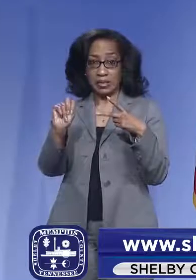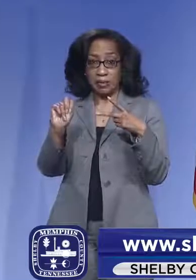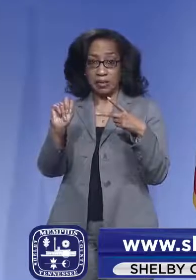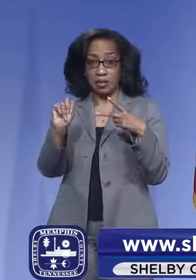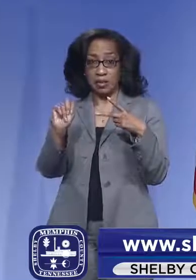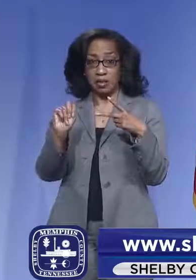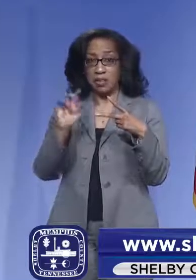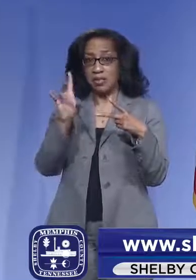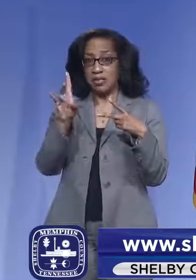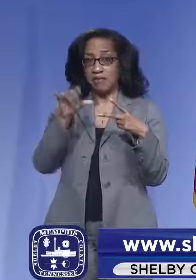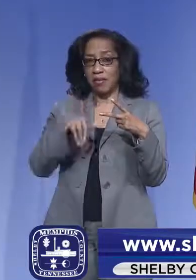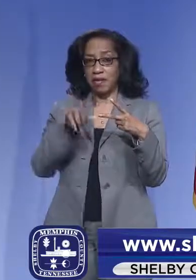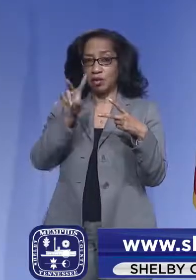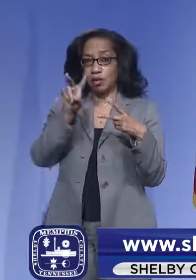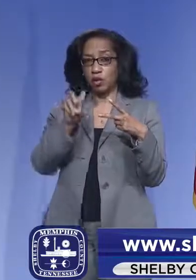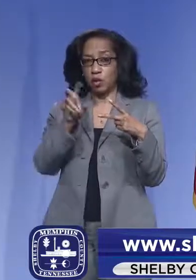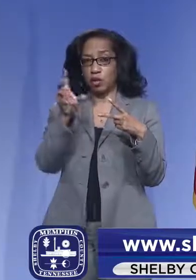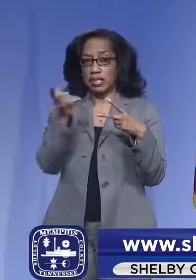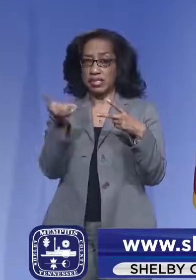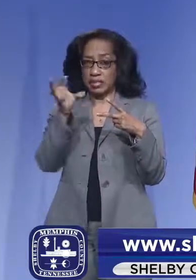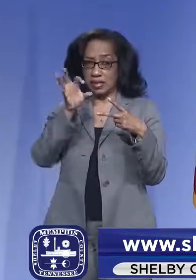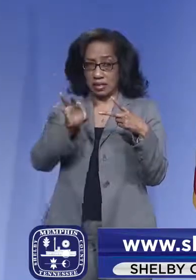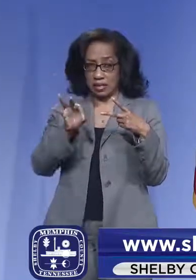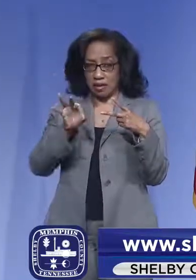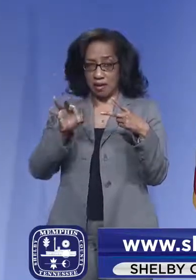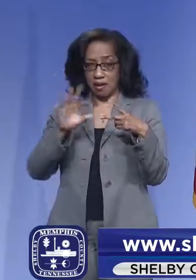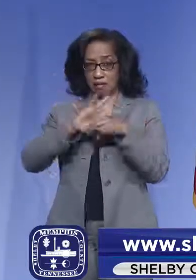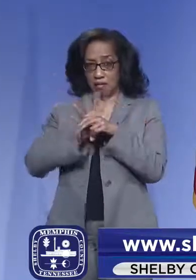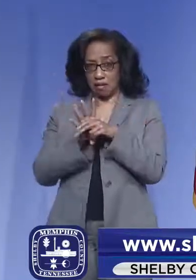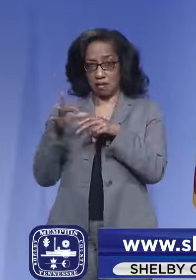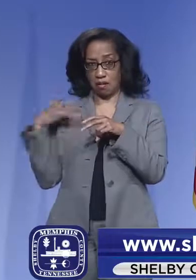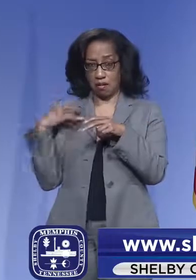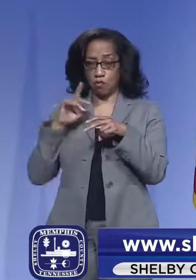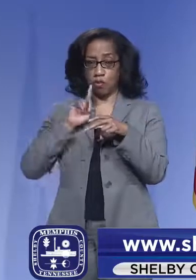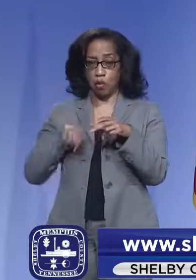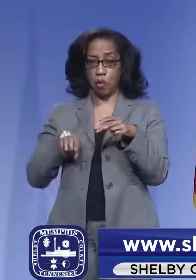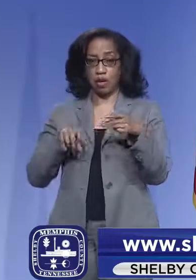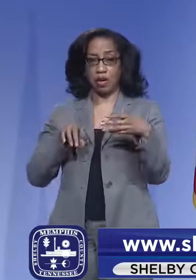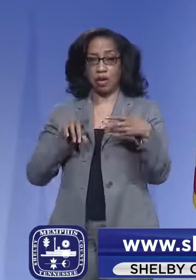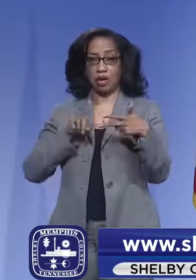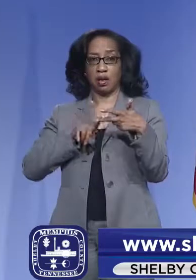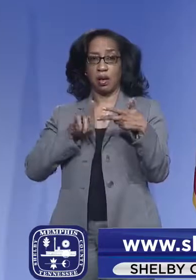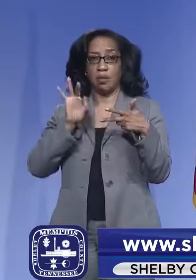had 7,269 cases reported. Fayette County, Tennessee,